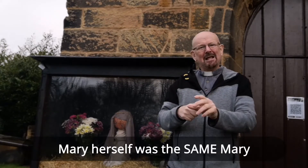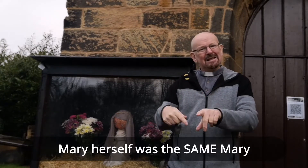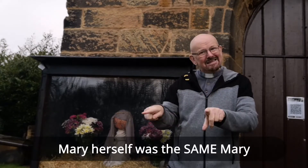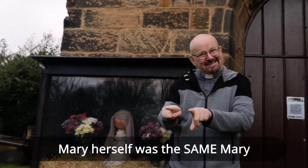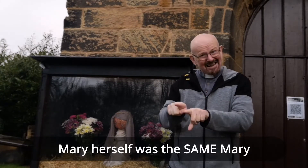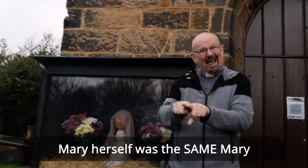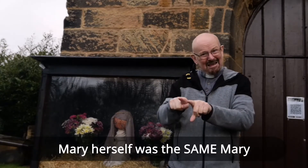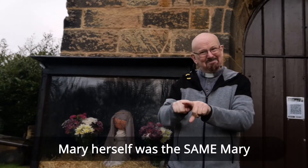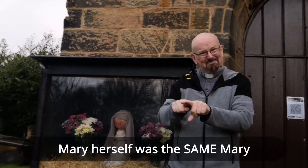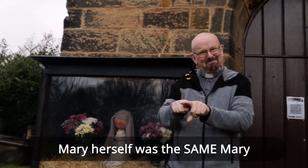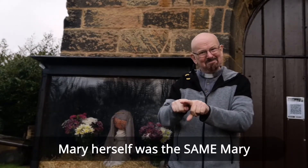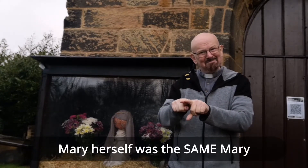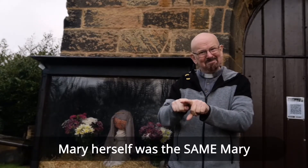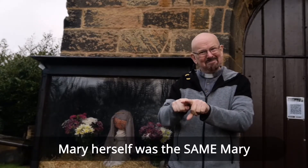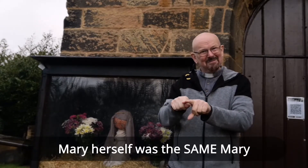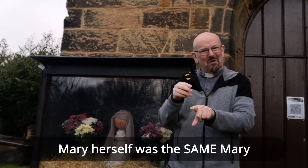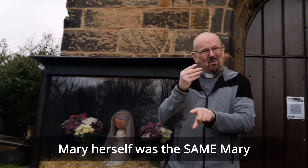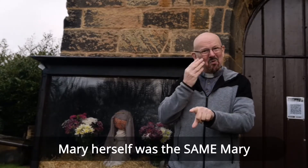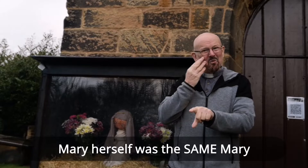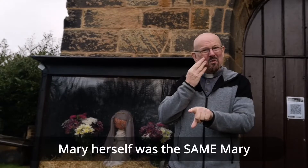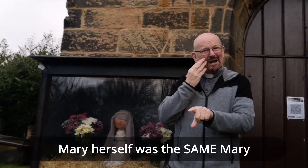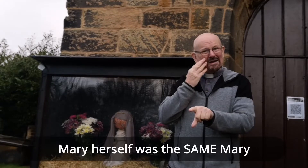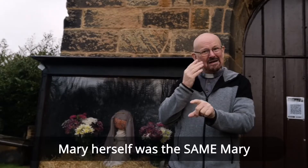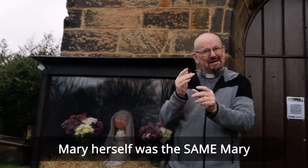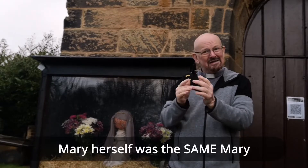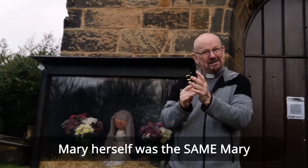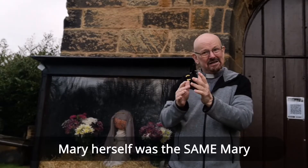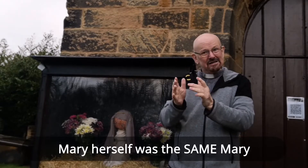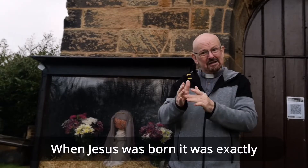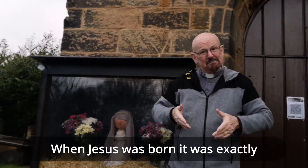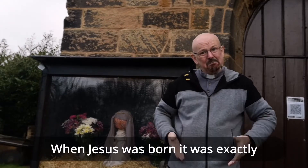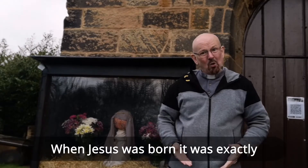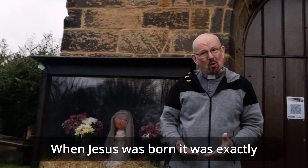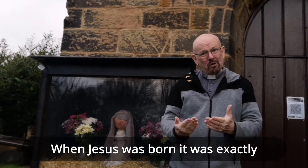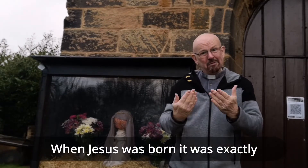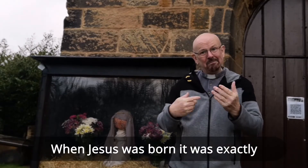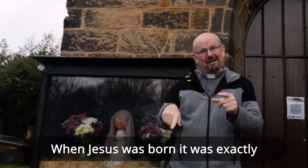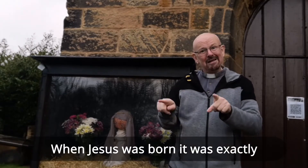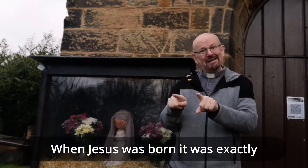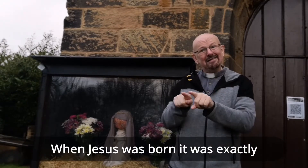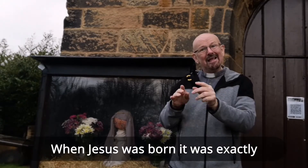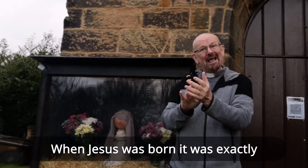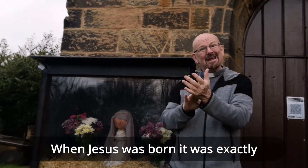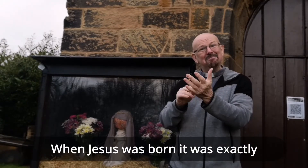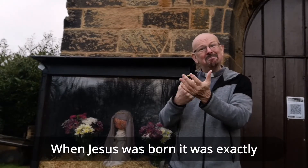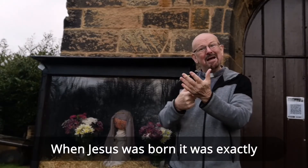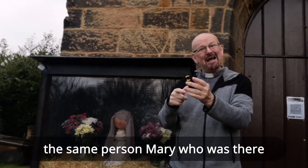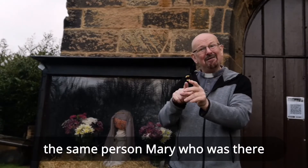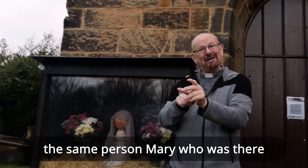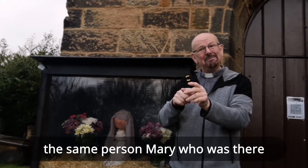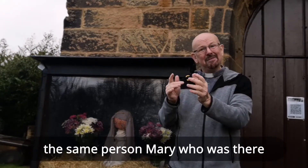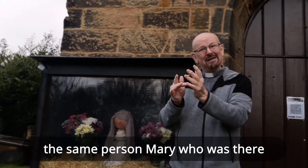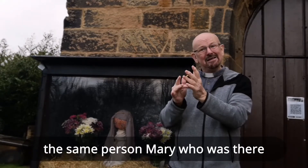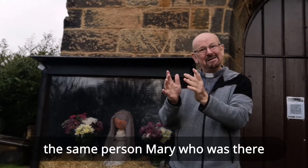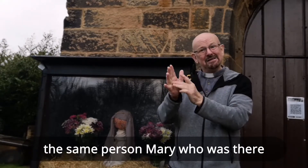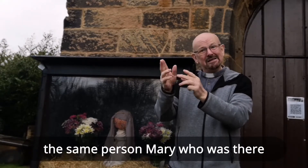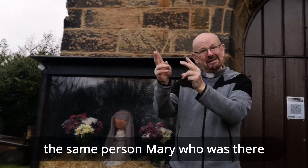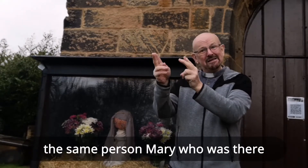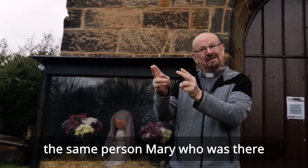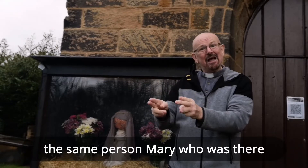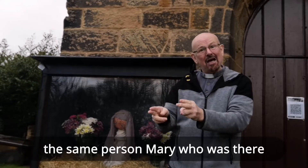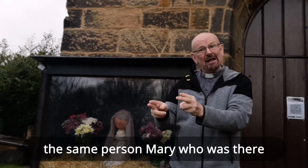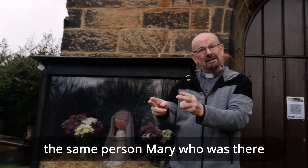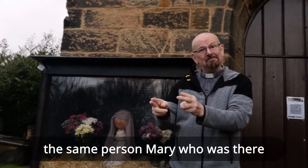Mary herself was the same Mary when Jesus was born. It was exactly the same person,